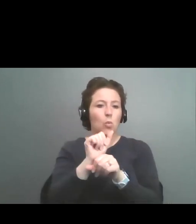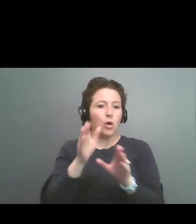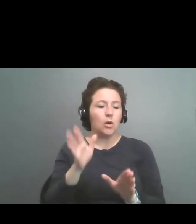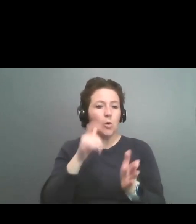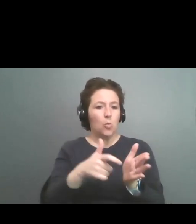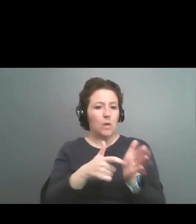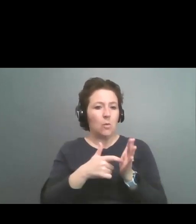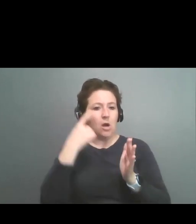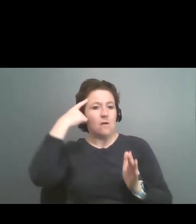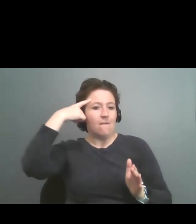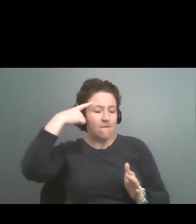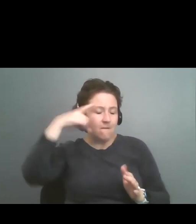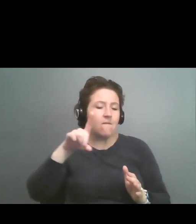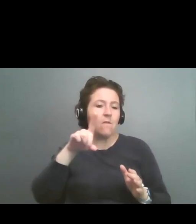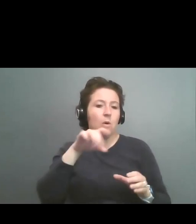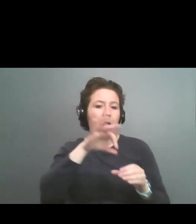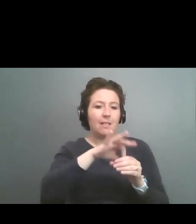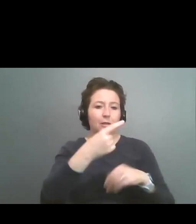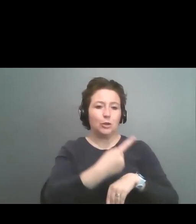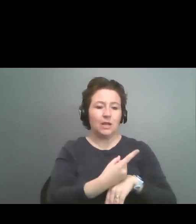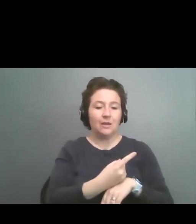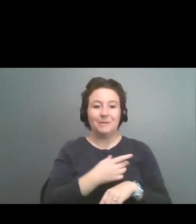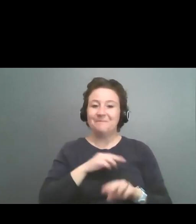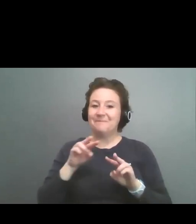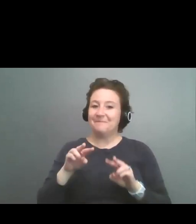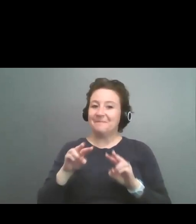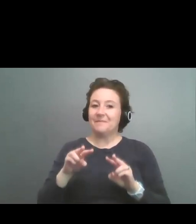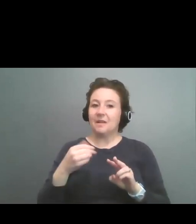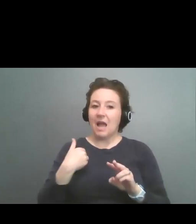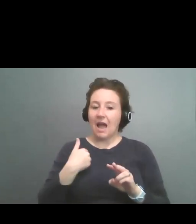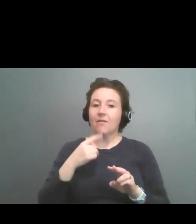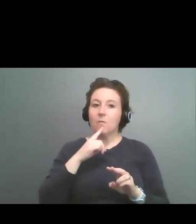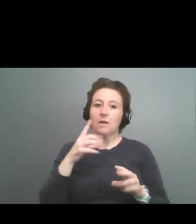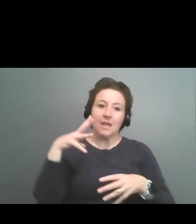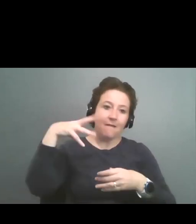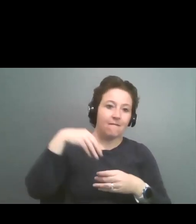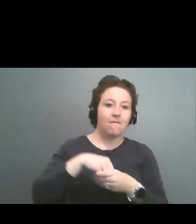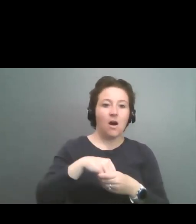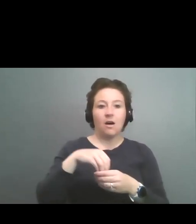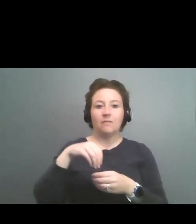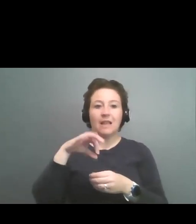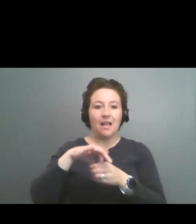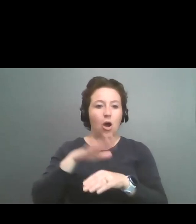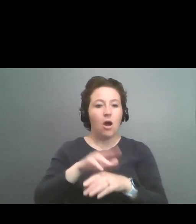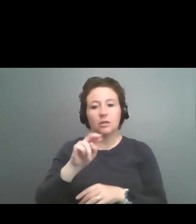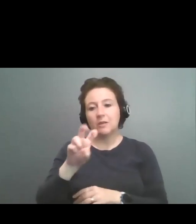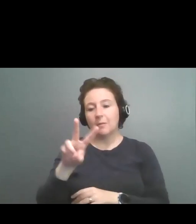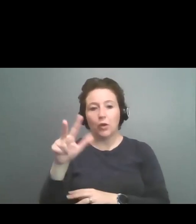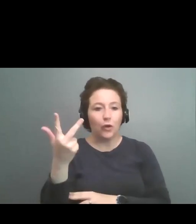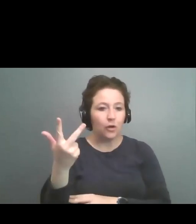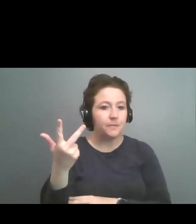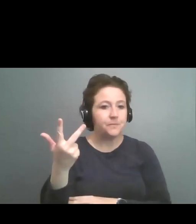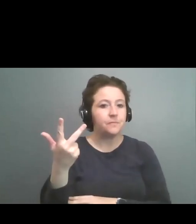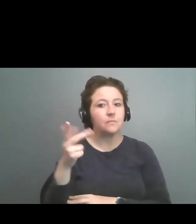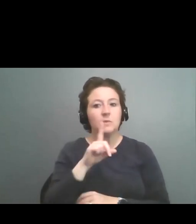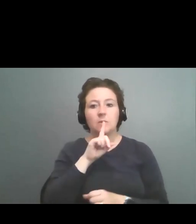come Election Day. So we're looking forward to having a very engaged election on November 3rd, and just wanting to ensure to the